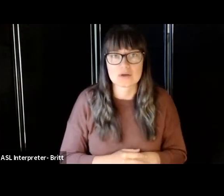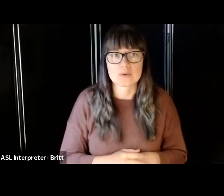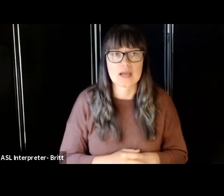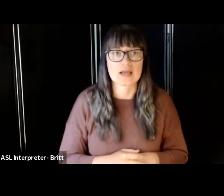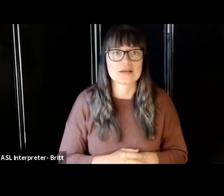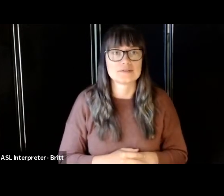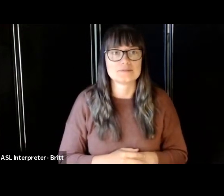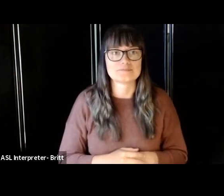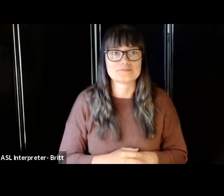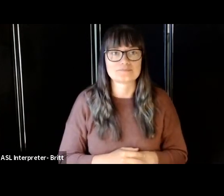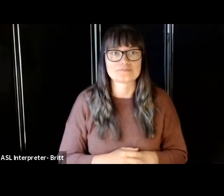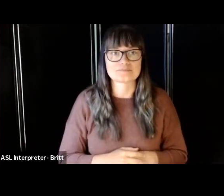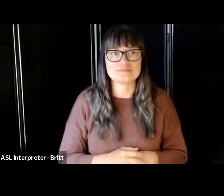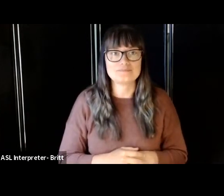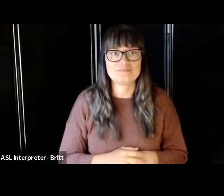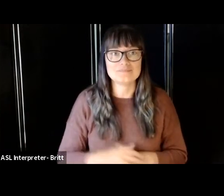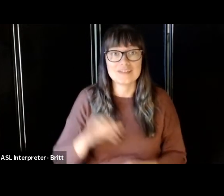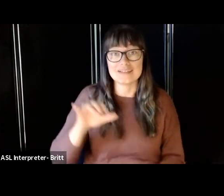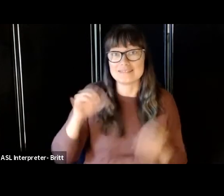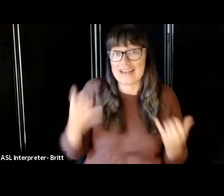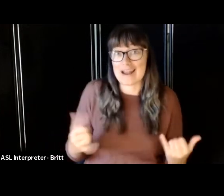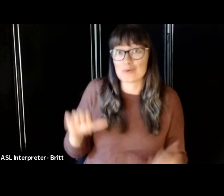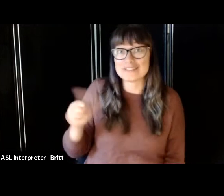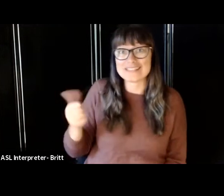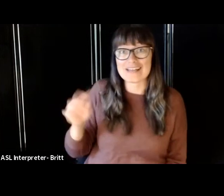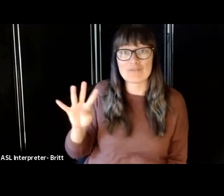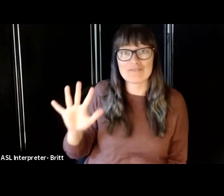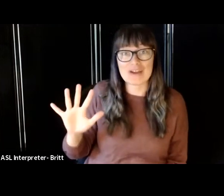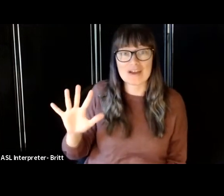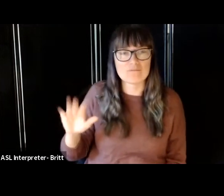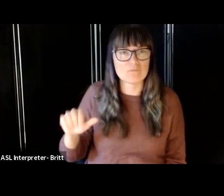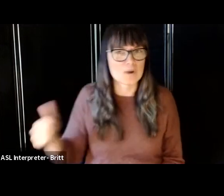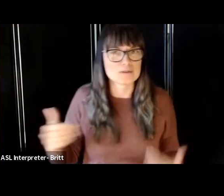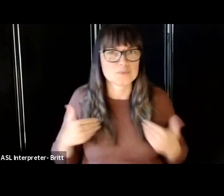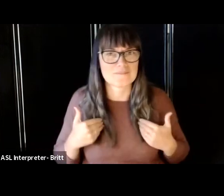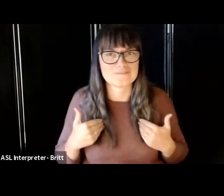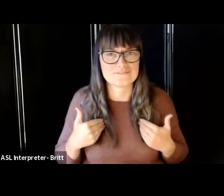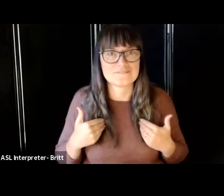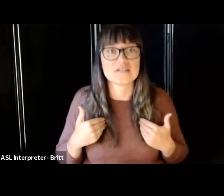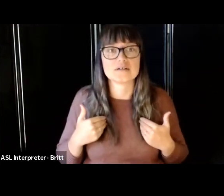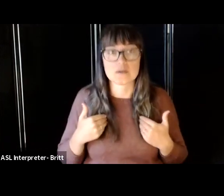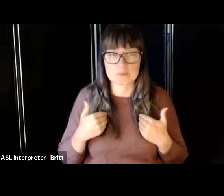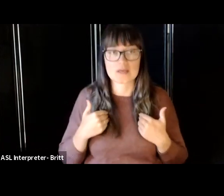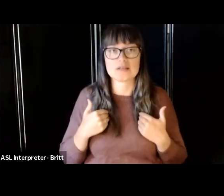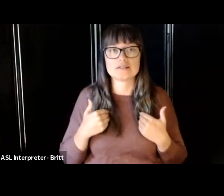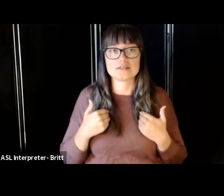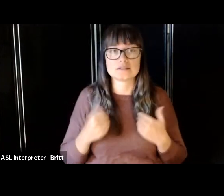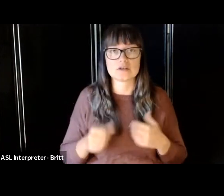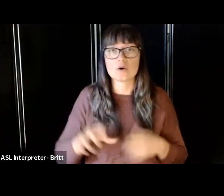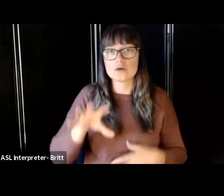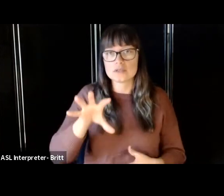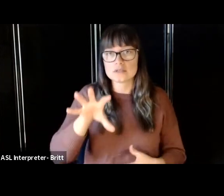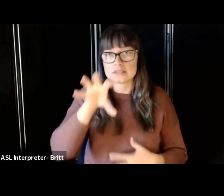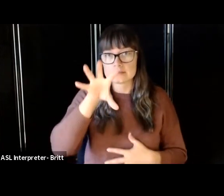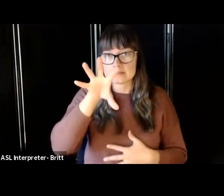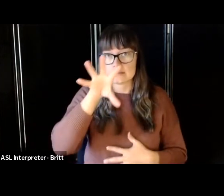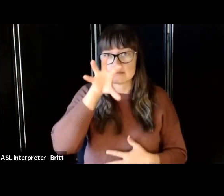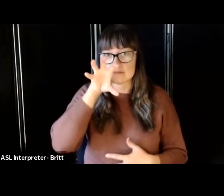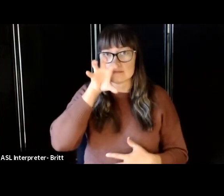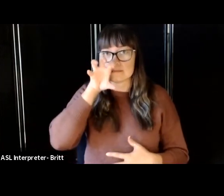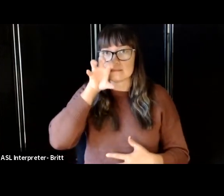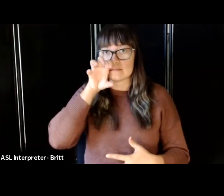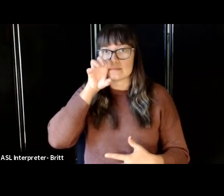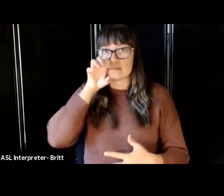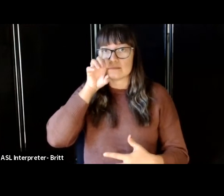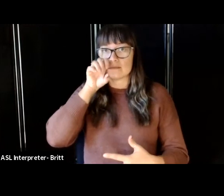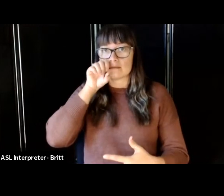Okay, that's 10:45. What else do we do? Okay, inhale, stomach comes out naturally. The air